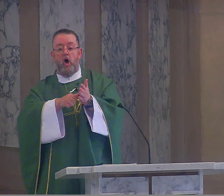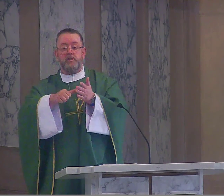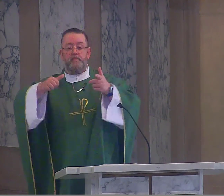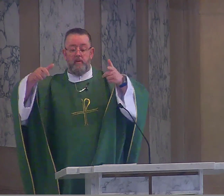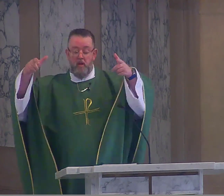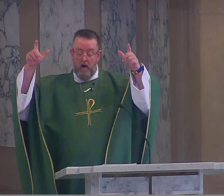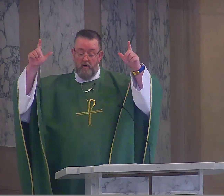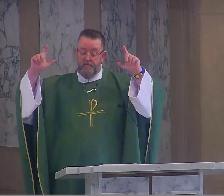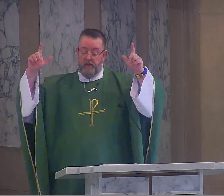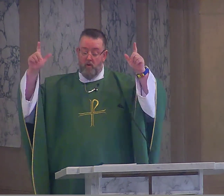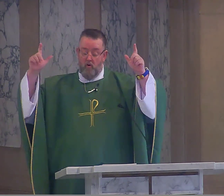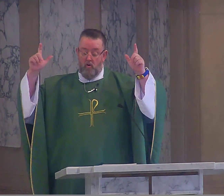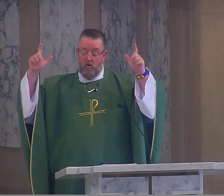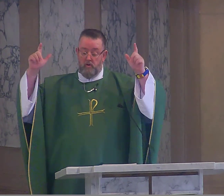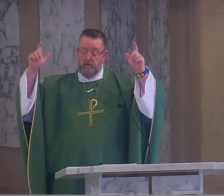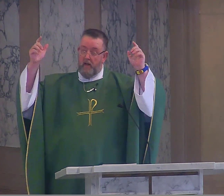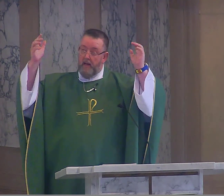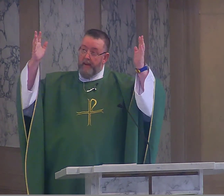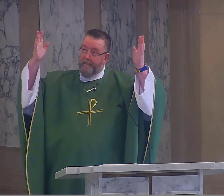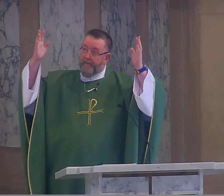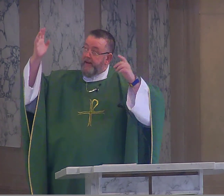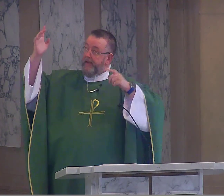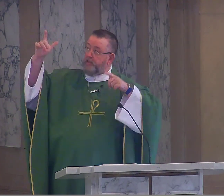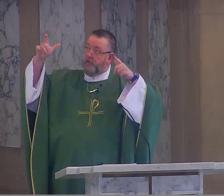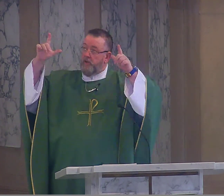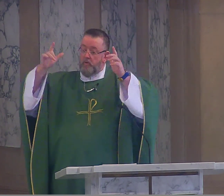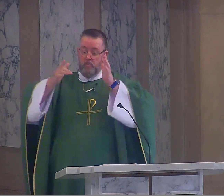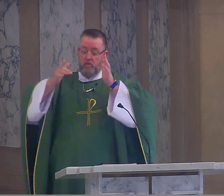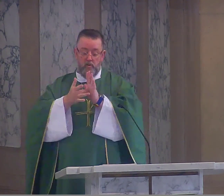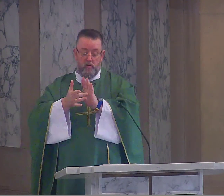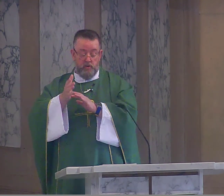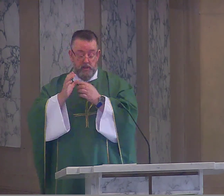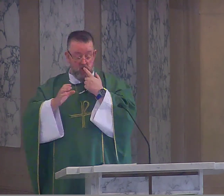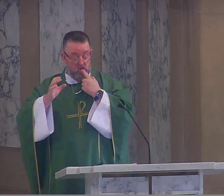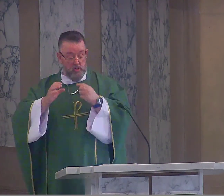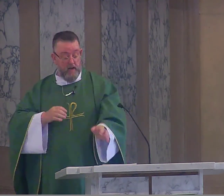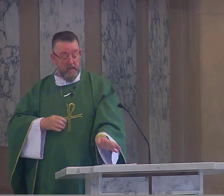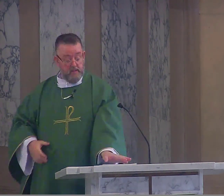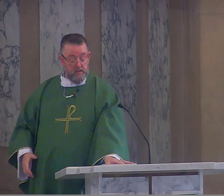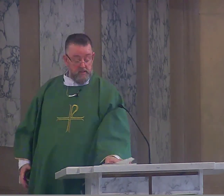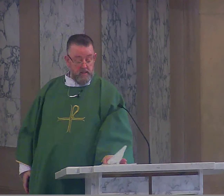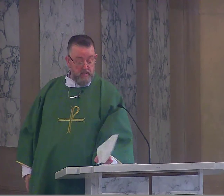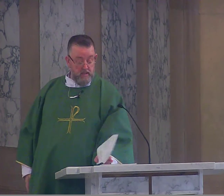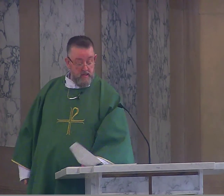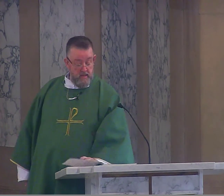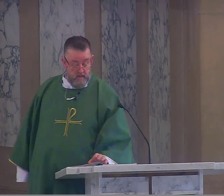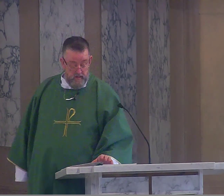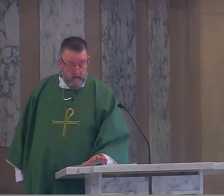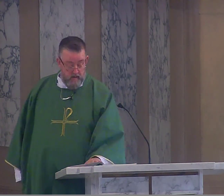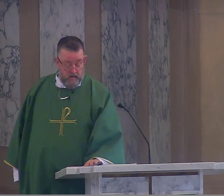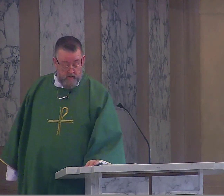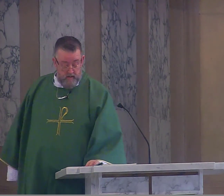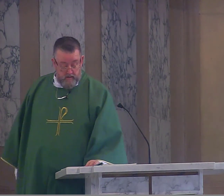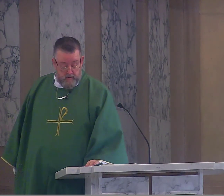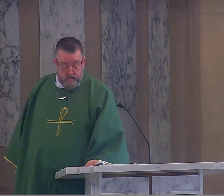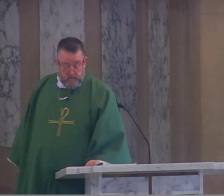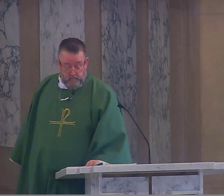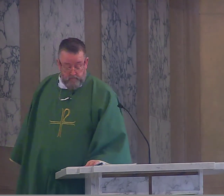The Gospel of the Lord. Praise to you, Lord Jesus Christ.